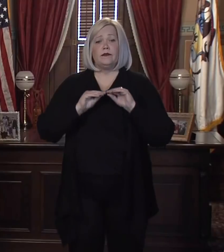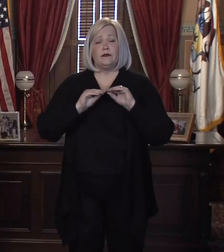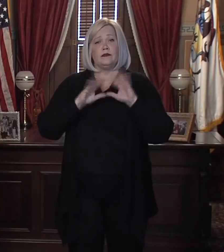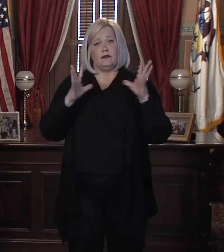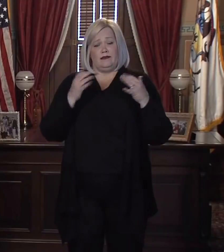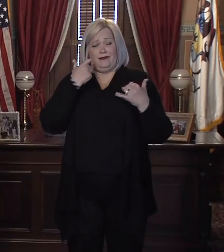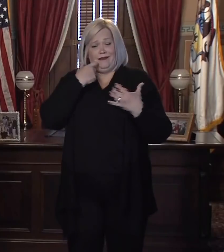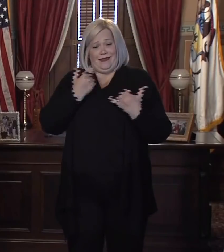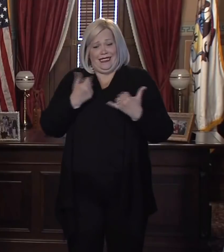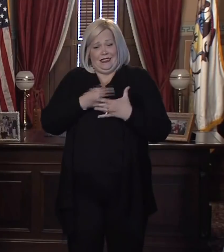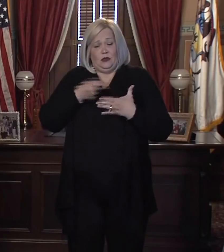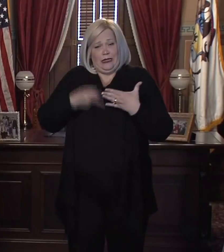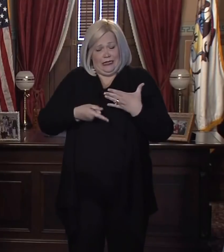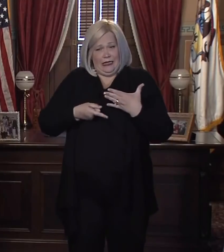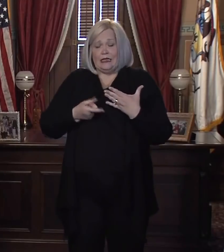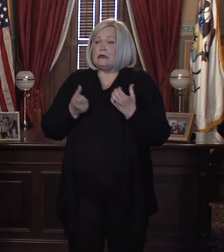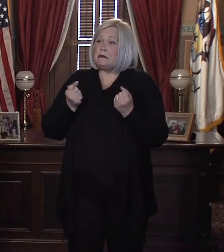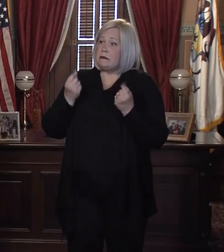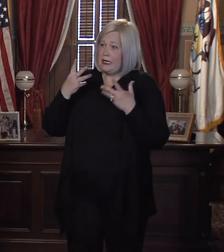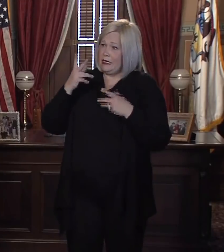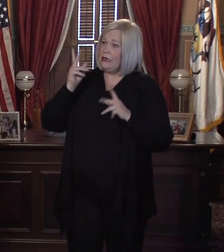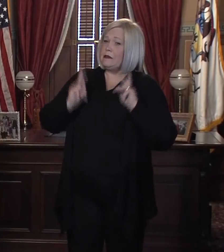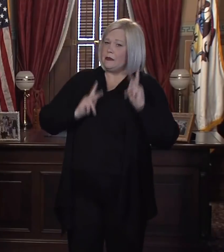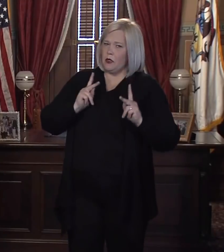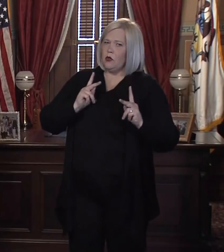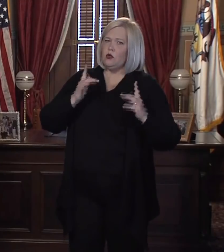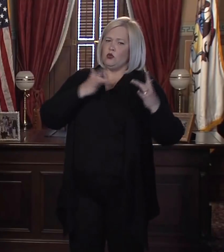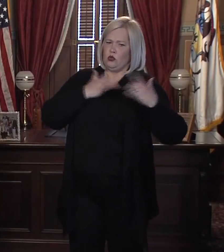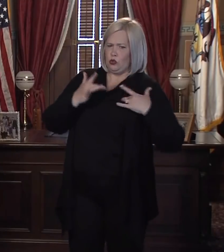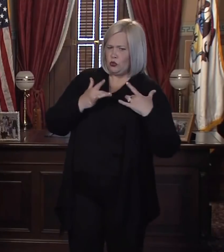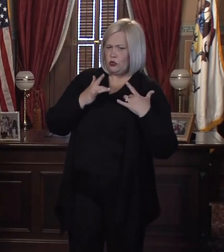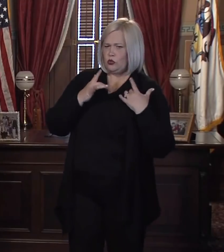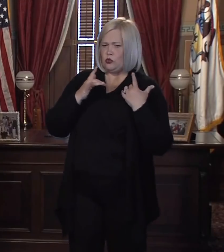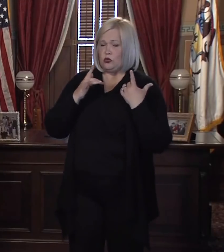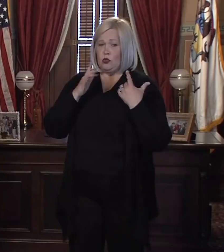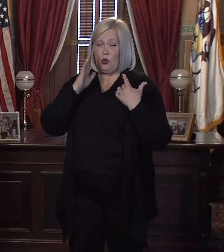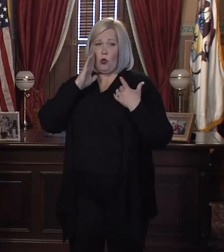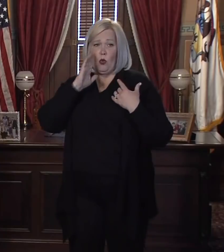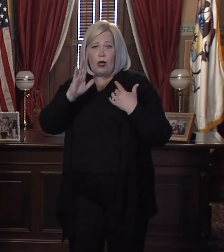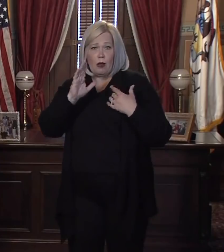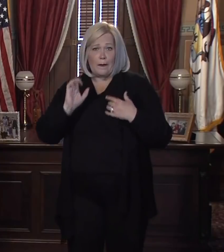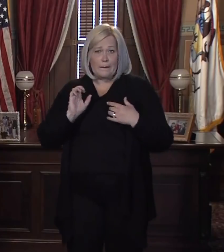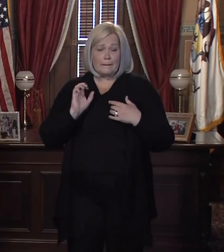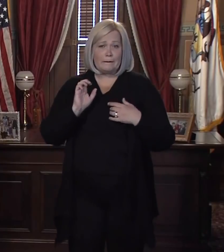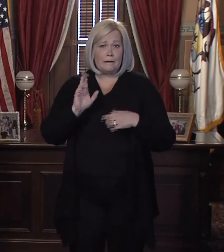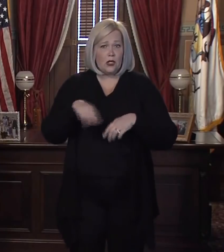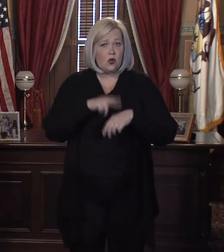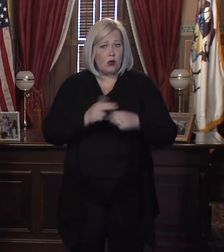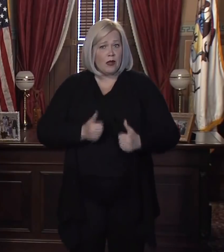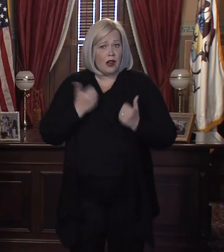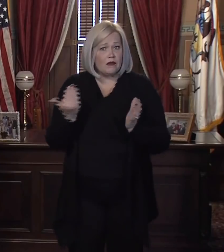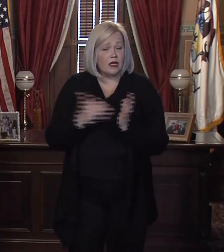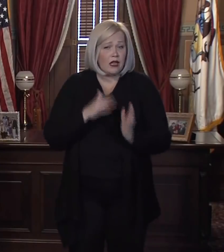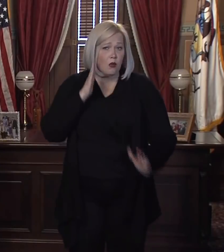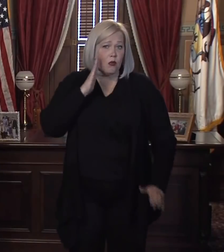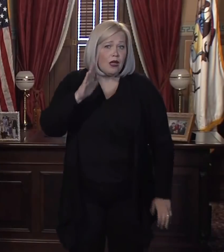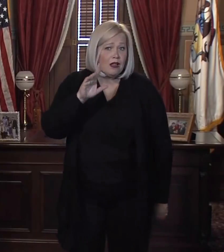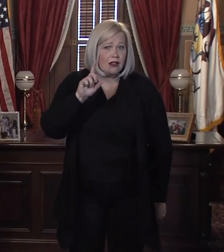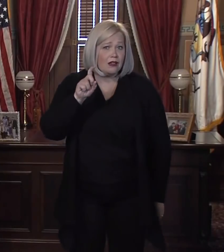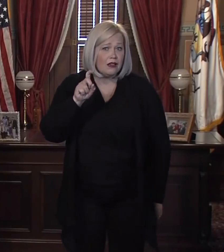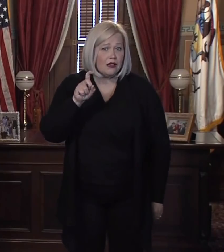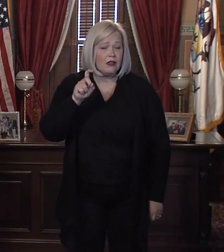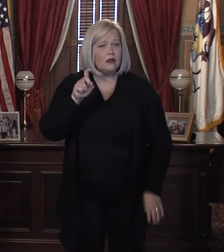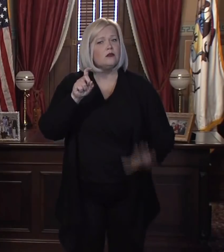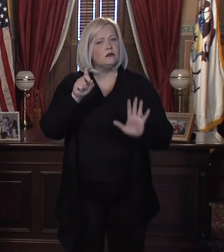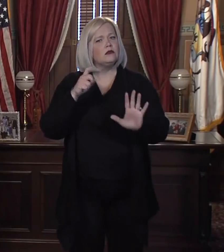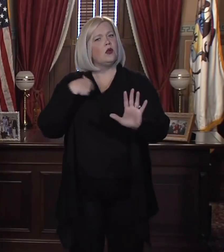who understandably are really worried about whether or not we're ever going to get past this moment, and we are. I know that there's